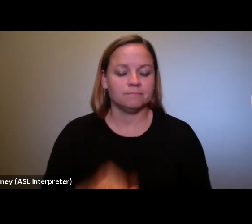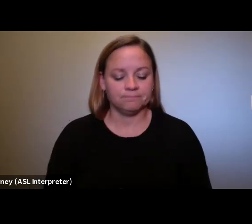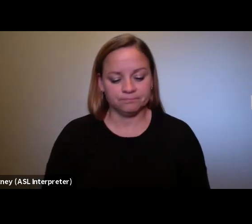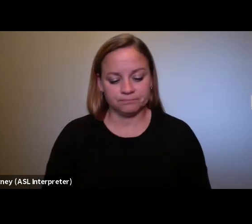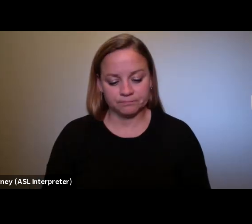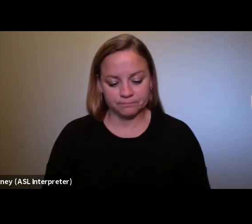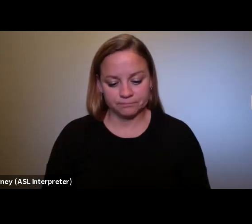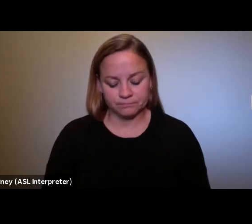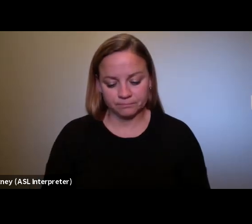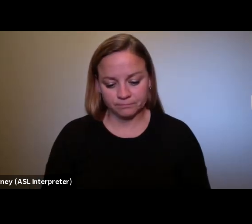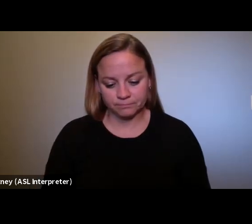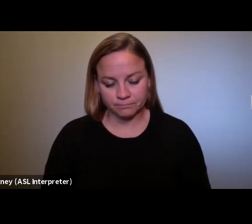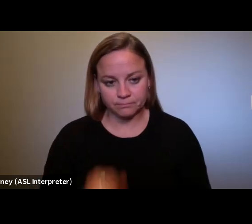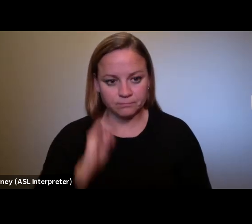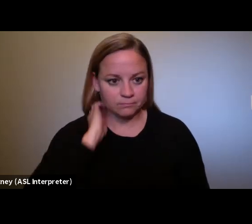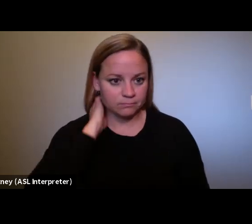All right.